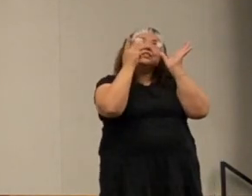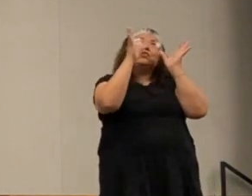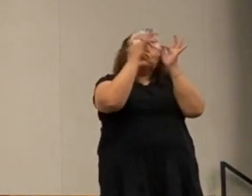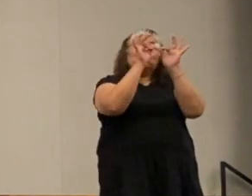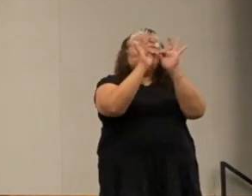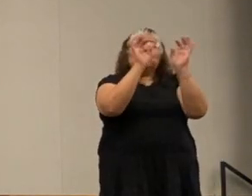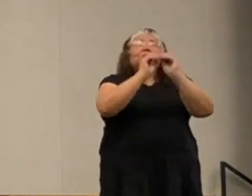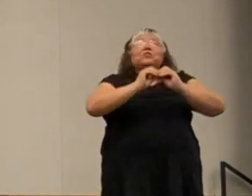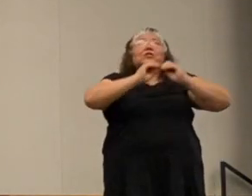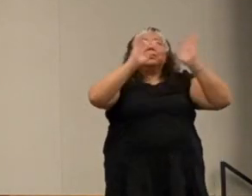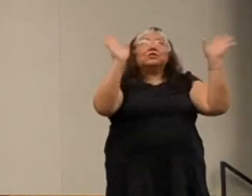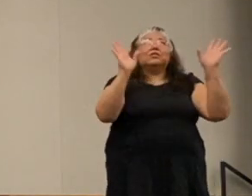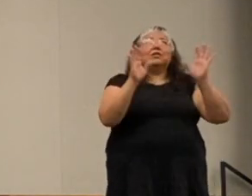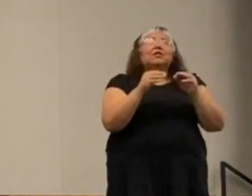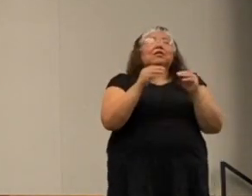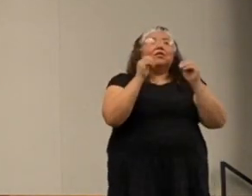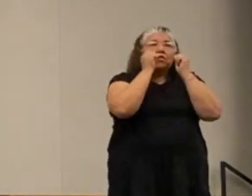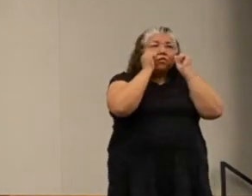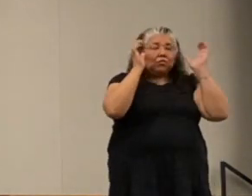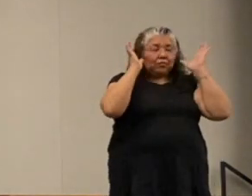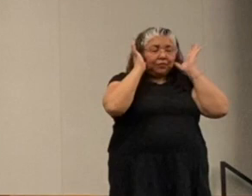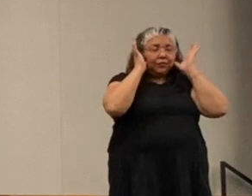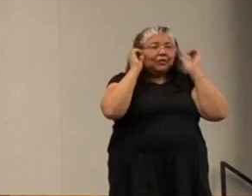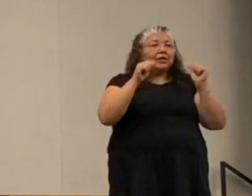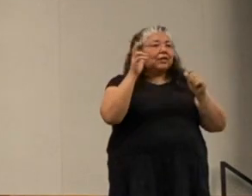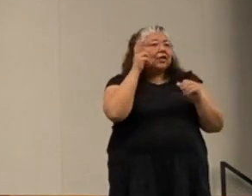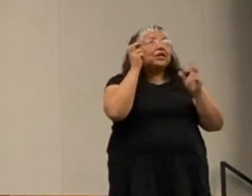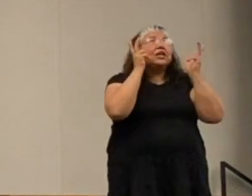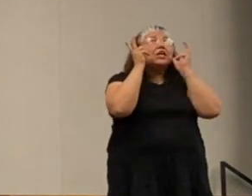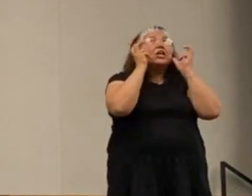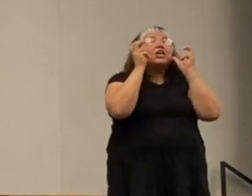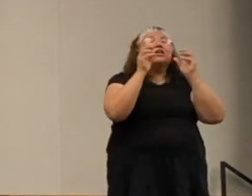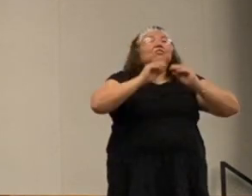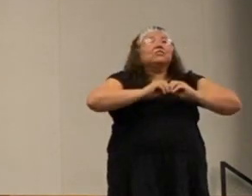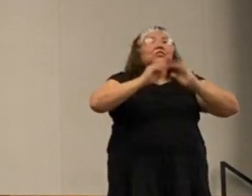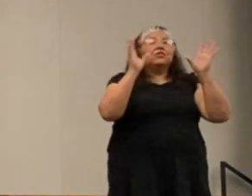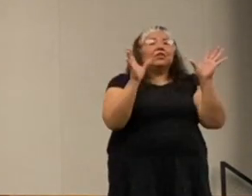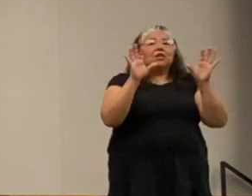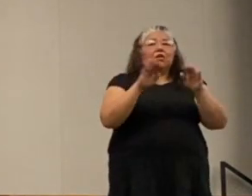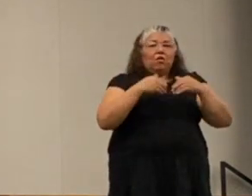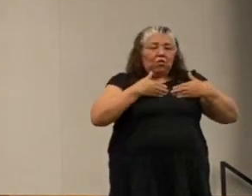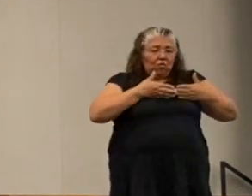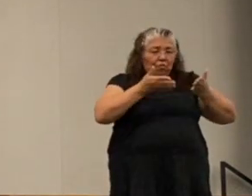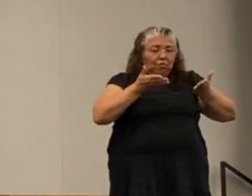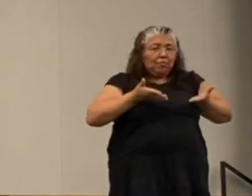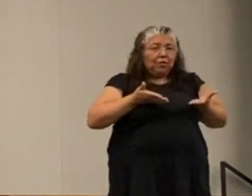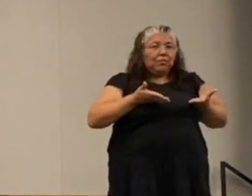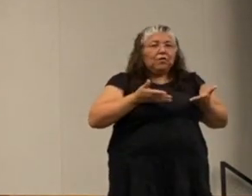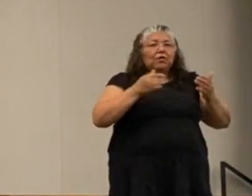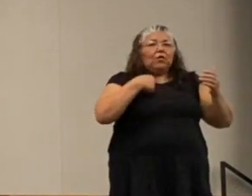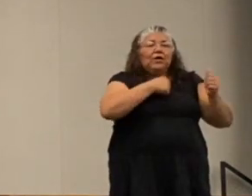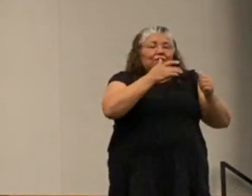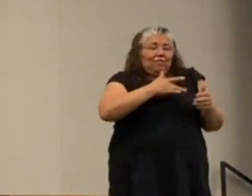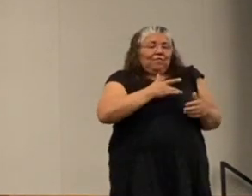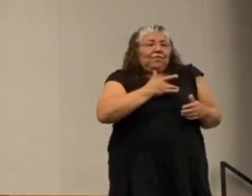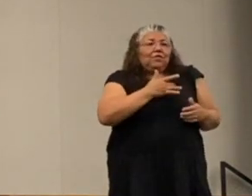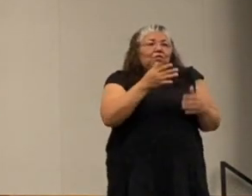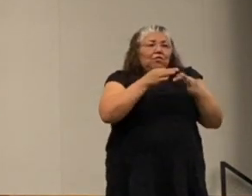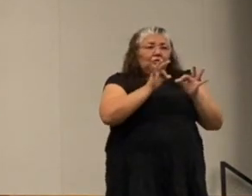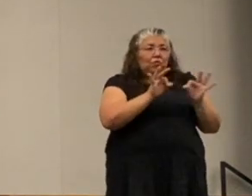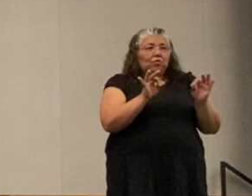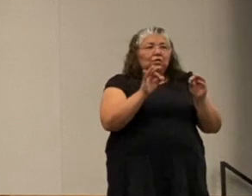word more clearly, and open up our ears so we can hear your word more clearly, and open up our hearts so we can feel your word more